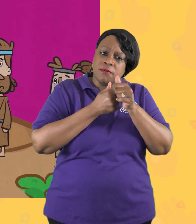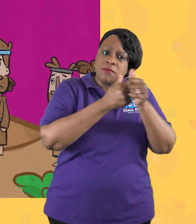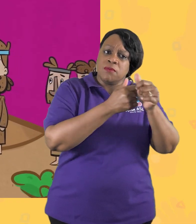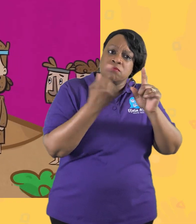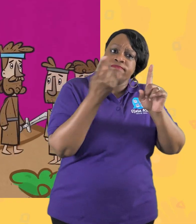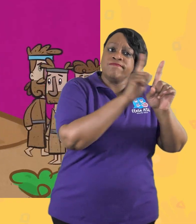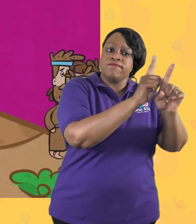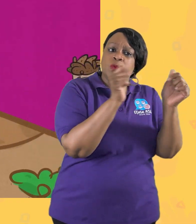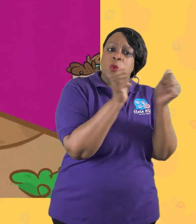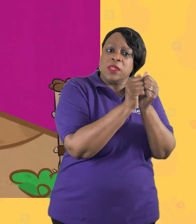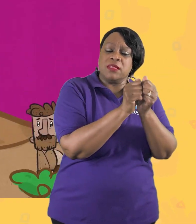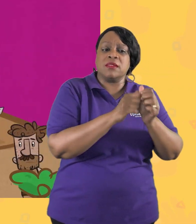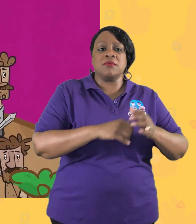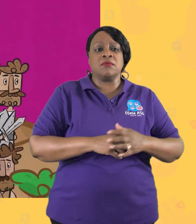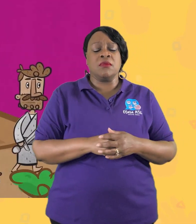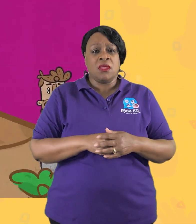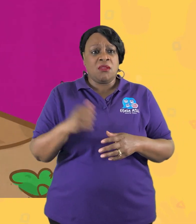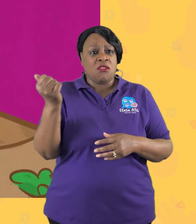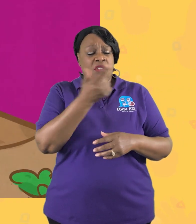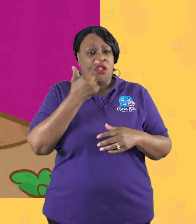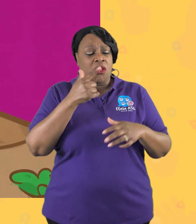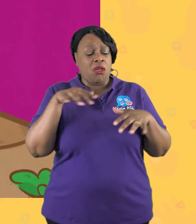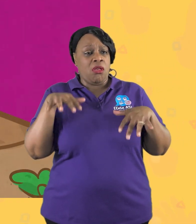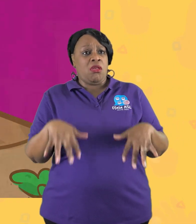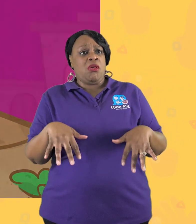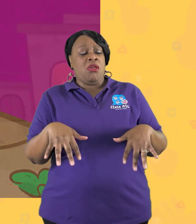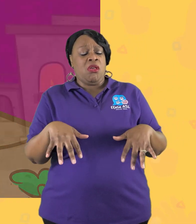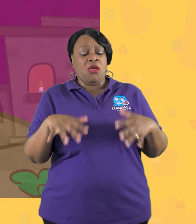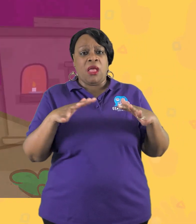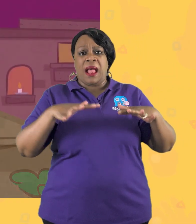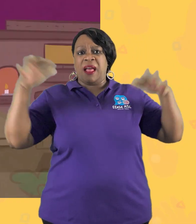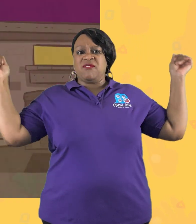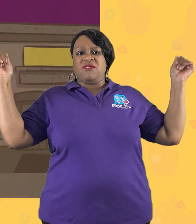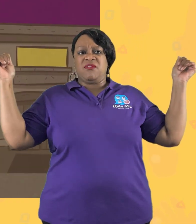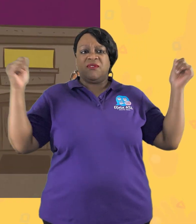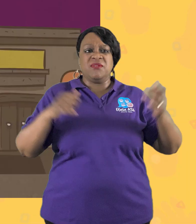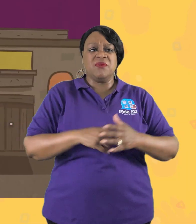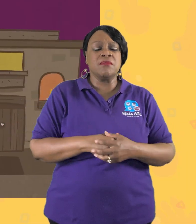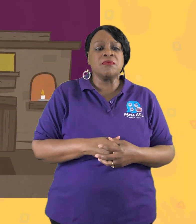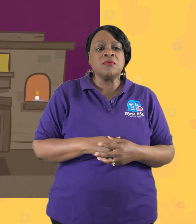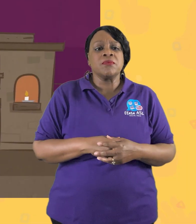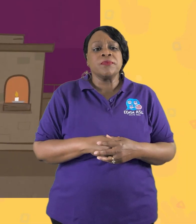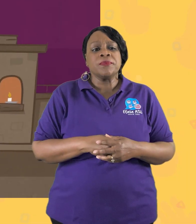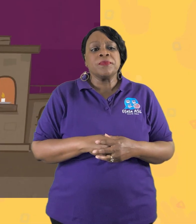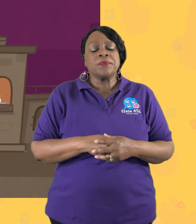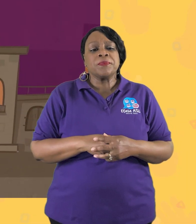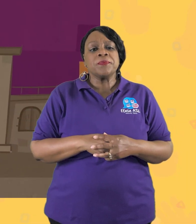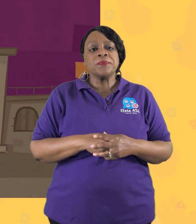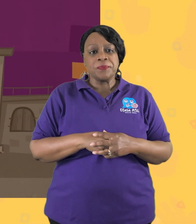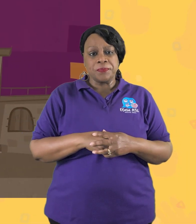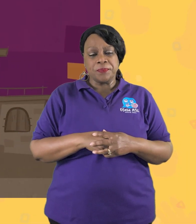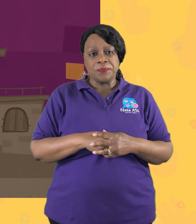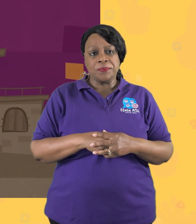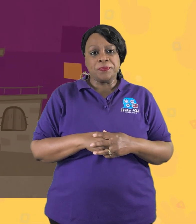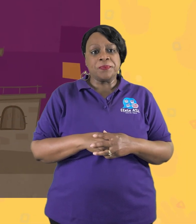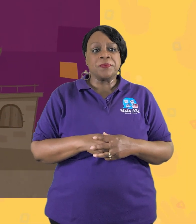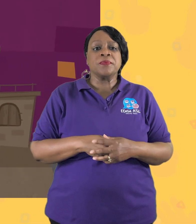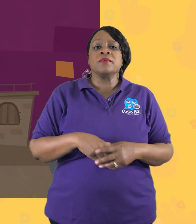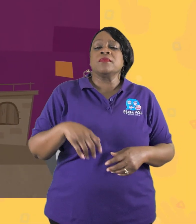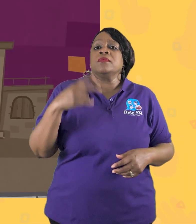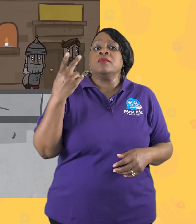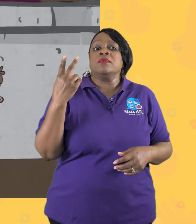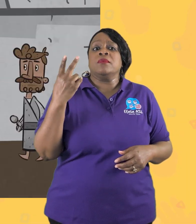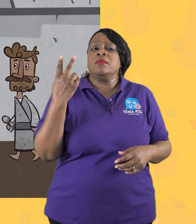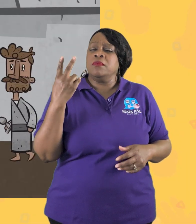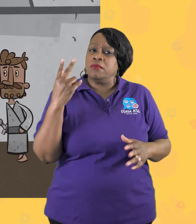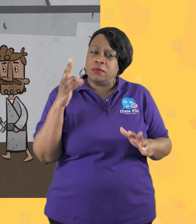the captors. All the disciples scattered just as Jesus told them they would. The men led Jesus